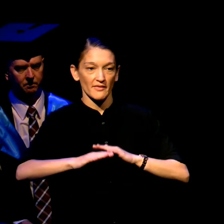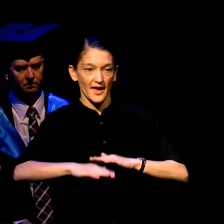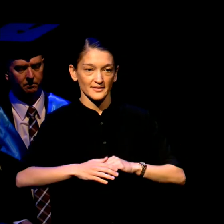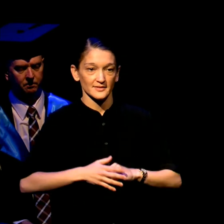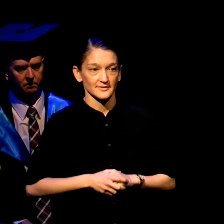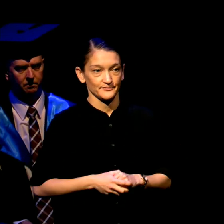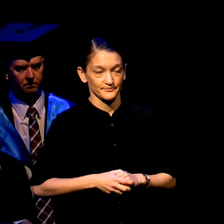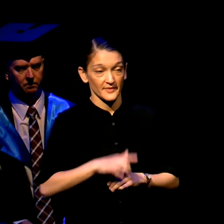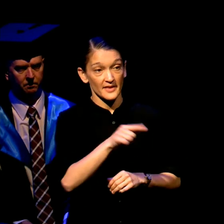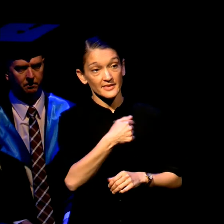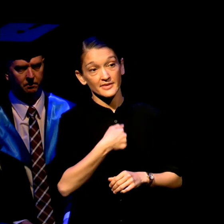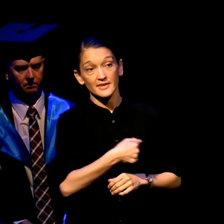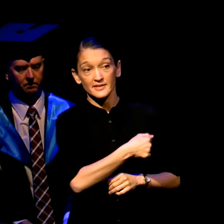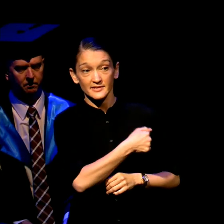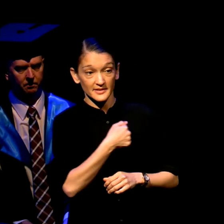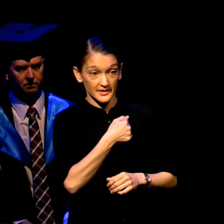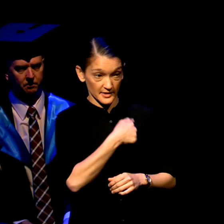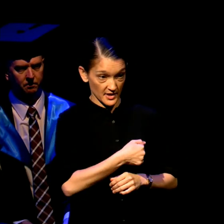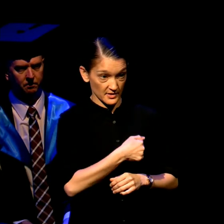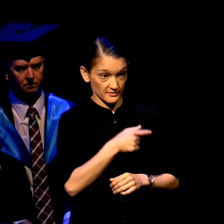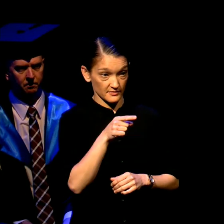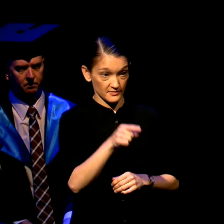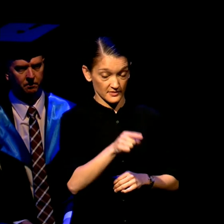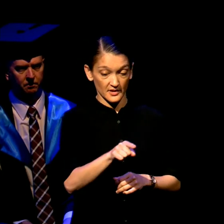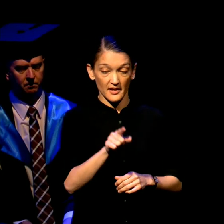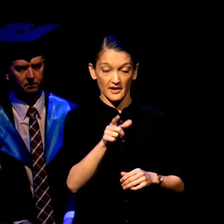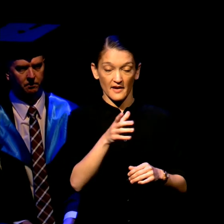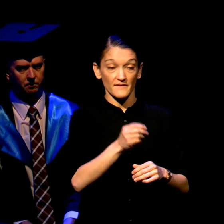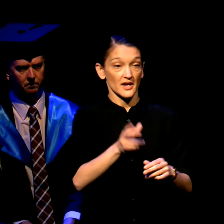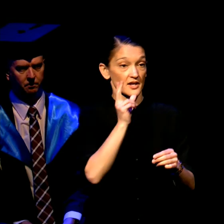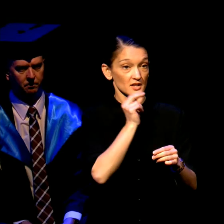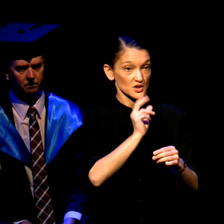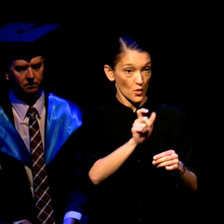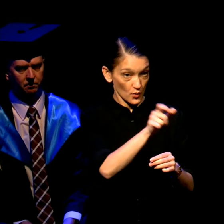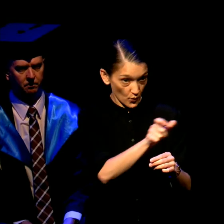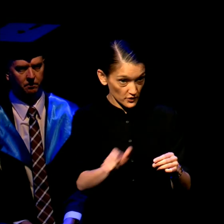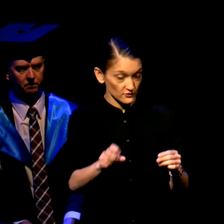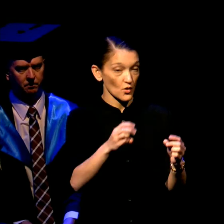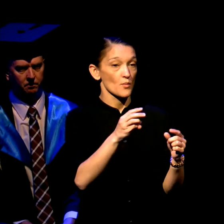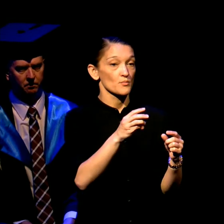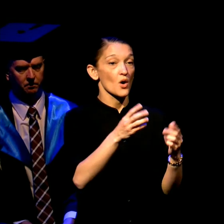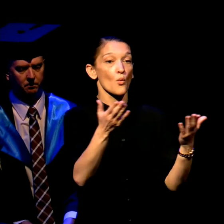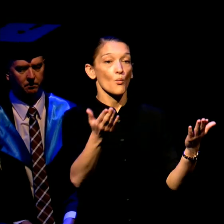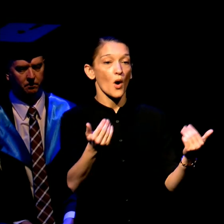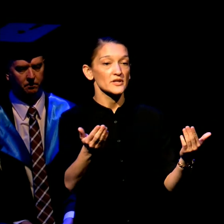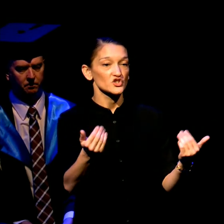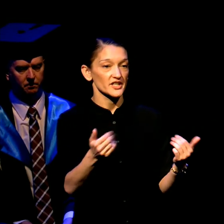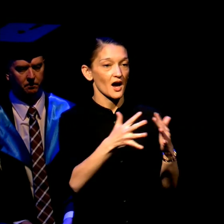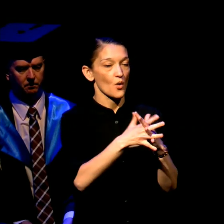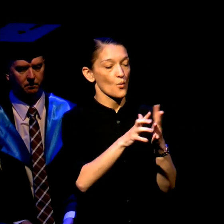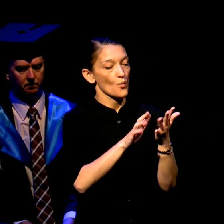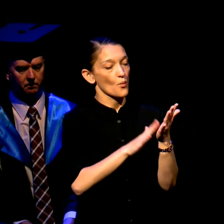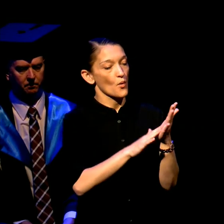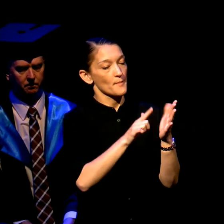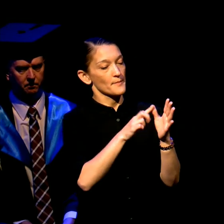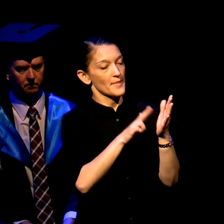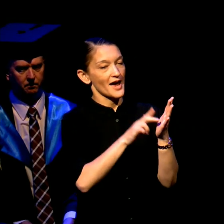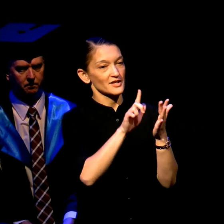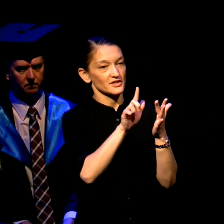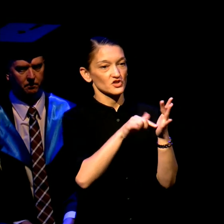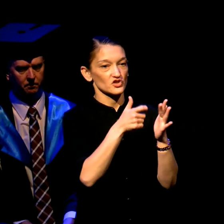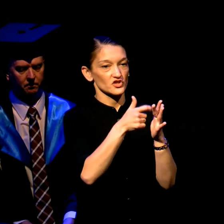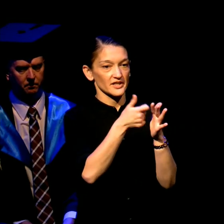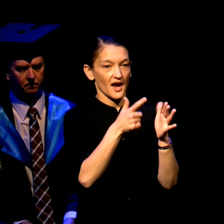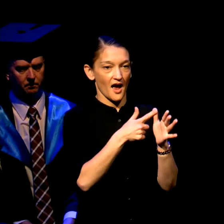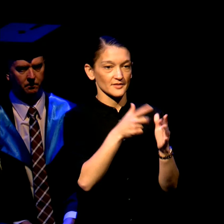was made through exchange of a small bower dipped in water and the spoken words, Wominjeeka. So Wominjeeka, Mern Bik Bik Bunurong,